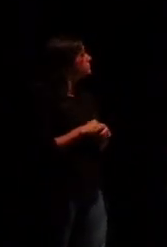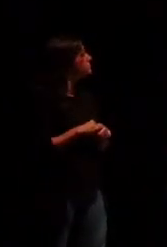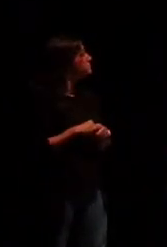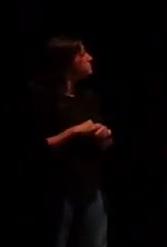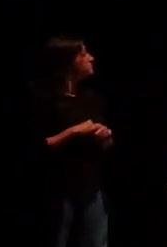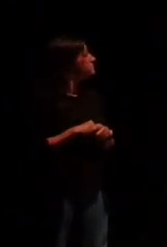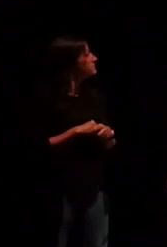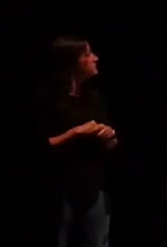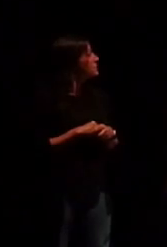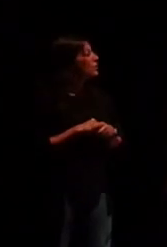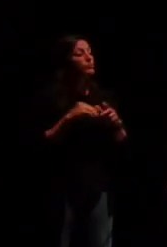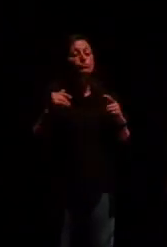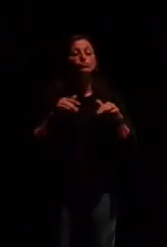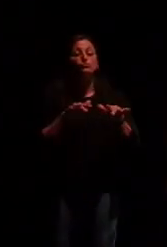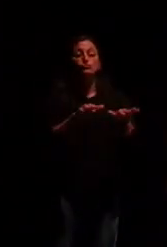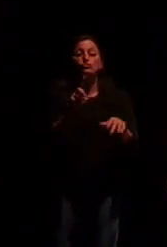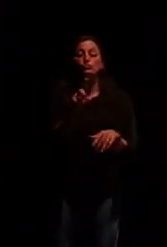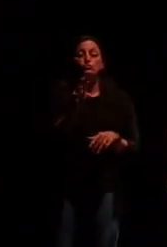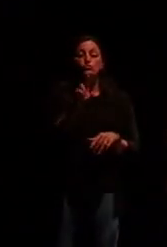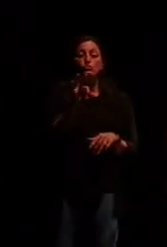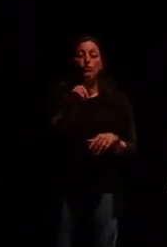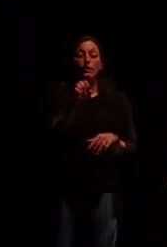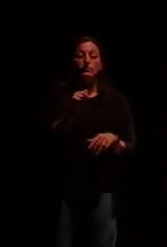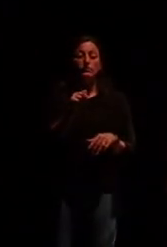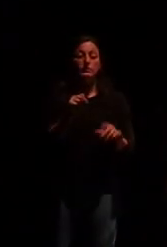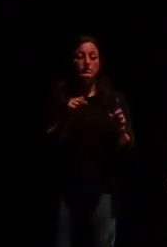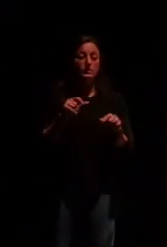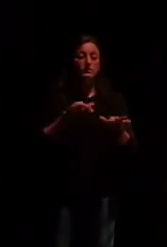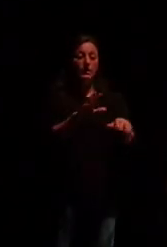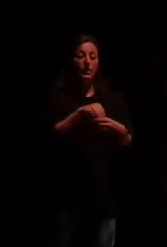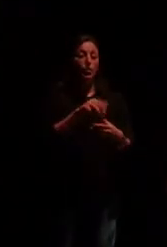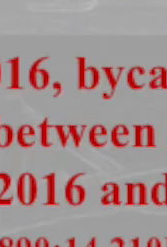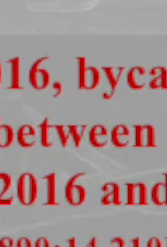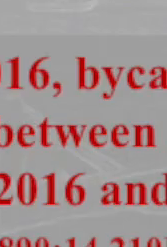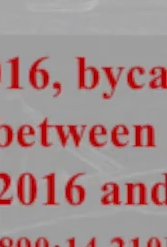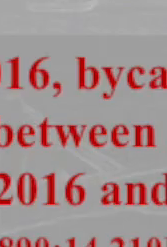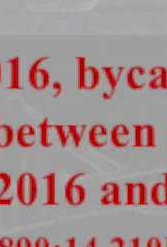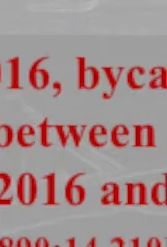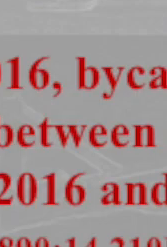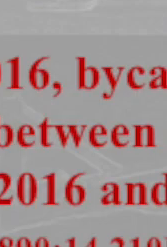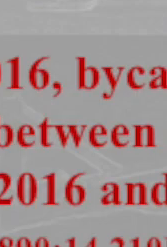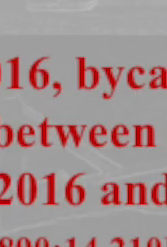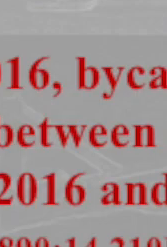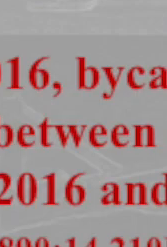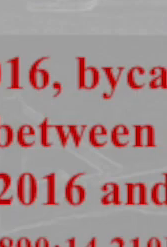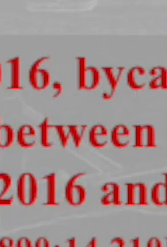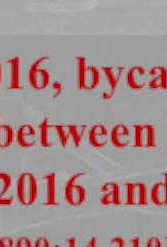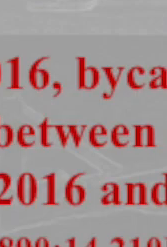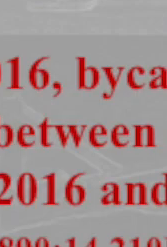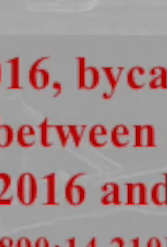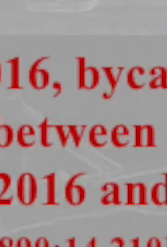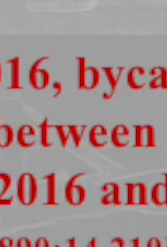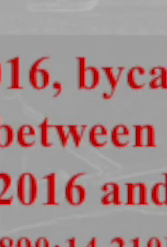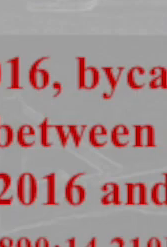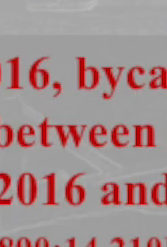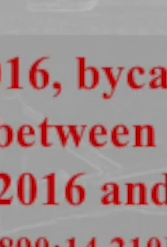Strandings are then corrected by the drift condition and the proportion of buoyant animals. So here you have the bycatch inferred from